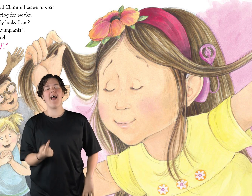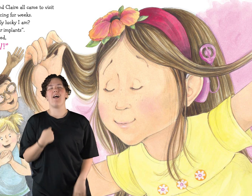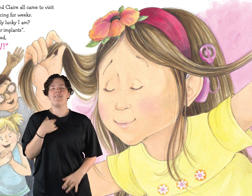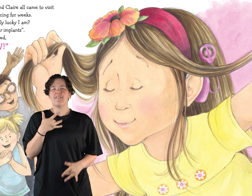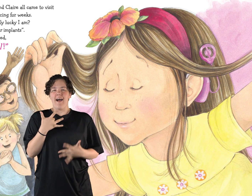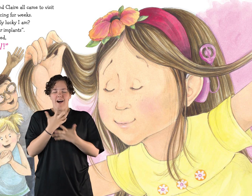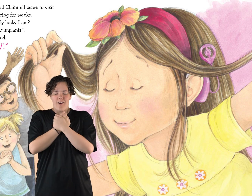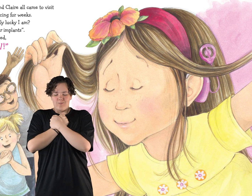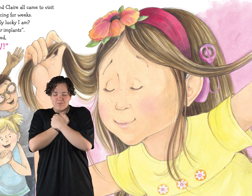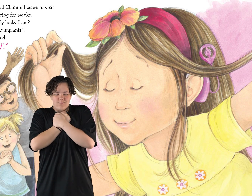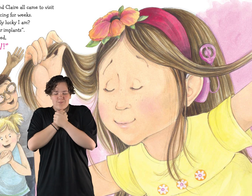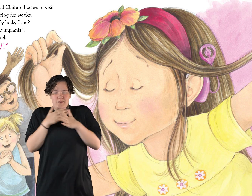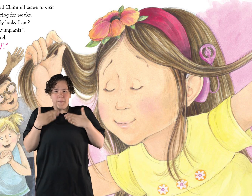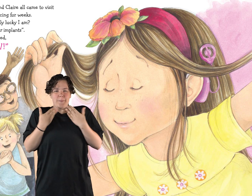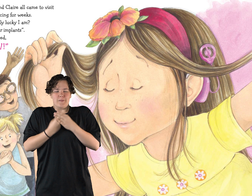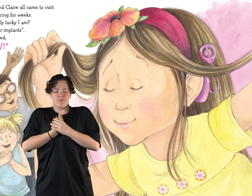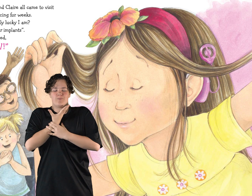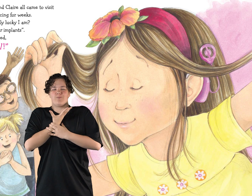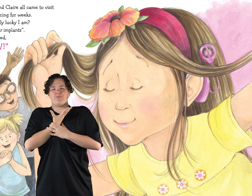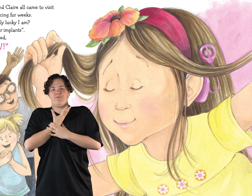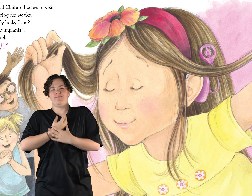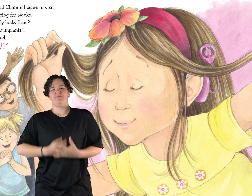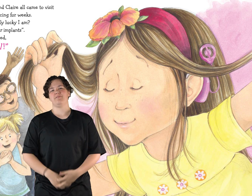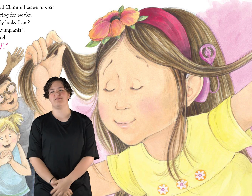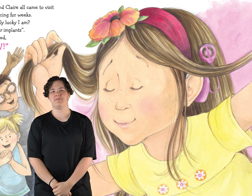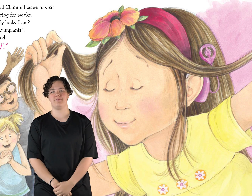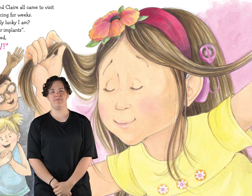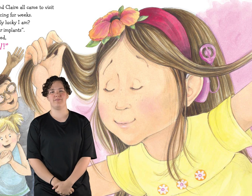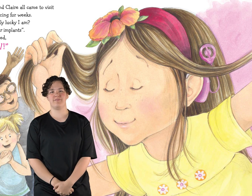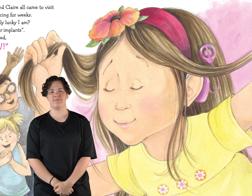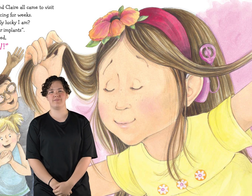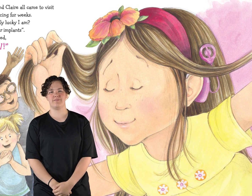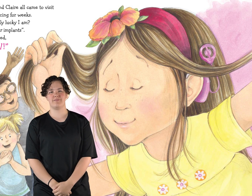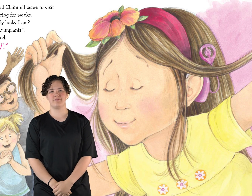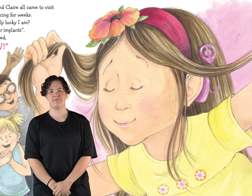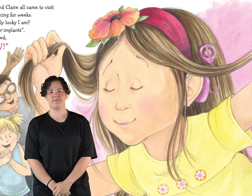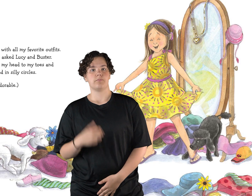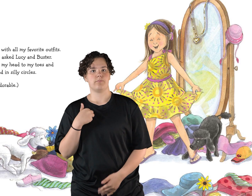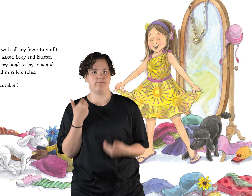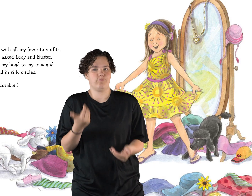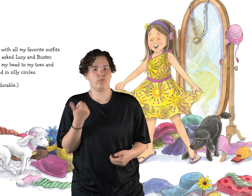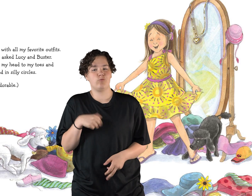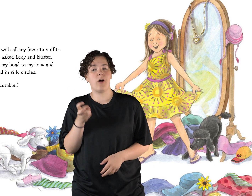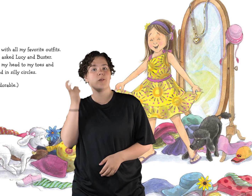and shouted, "Let's hear it for Almigal." I hugged myself super tight because I felt so happy